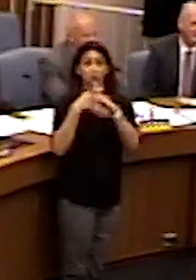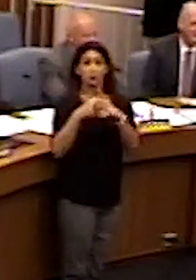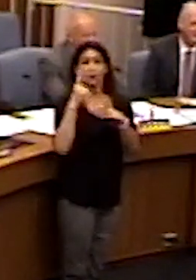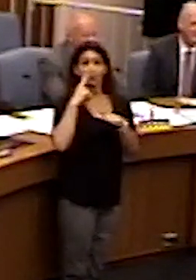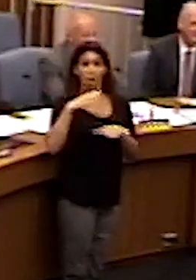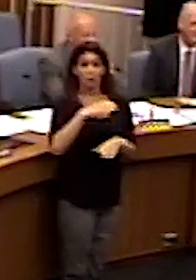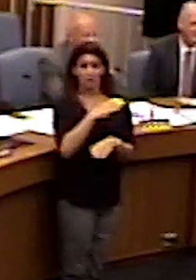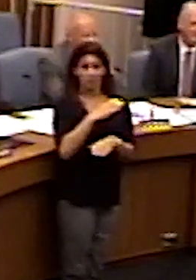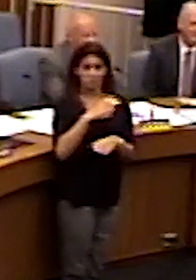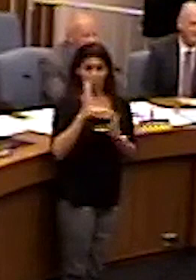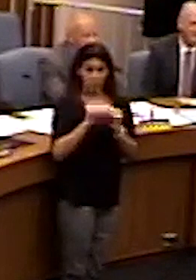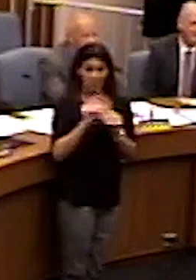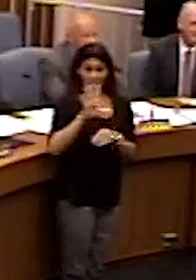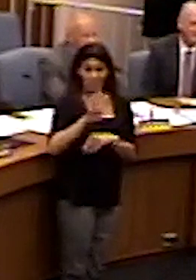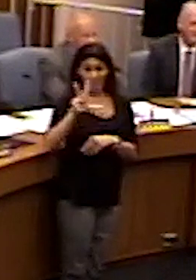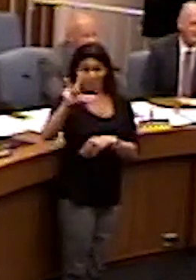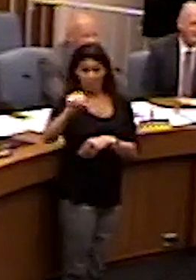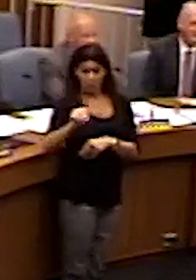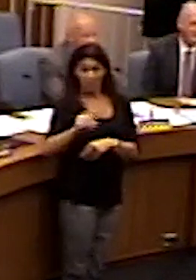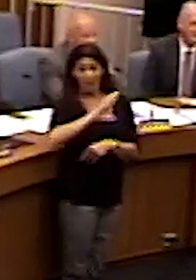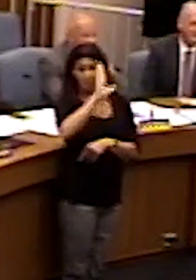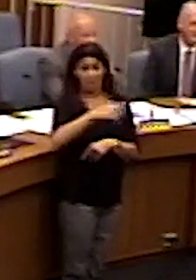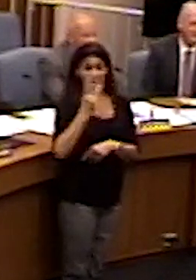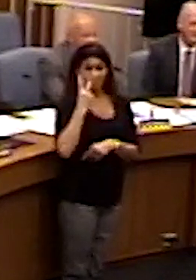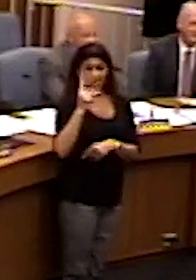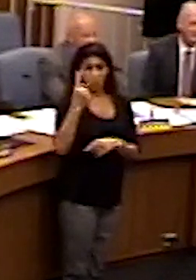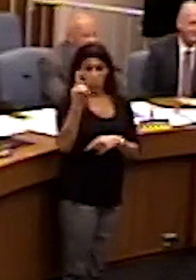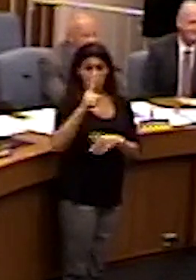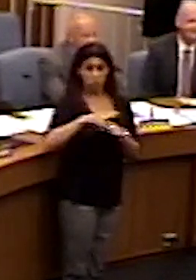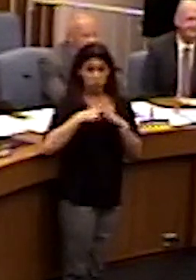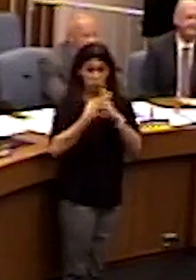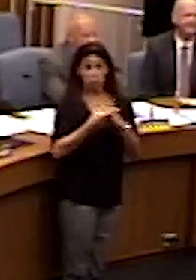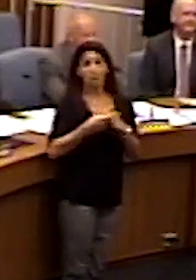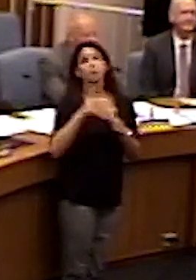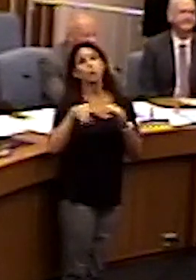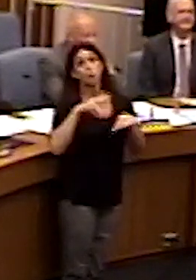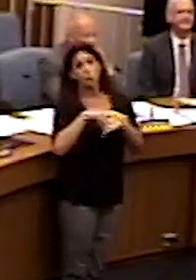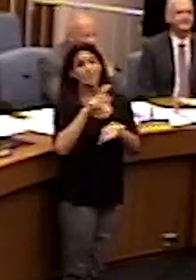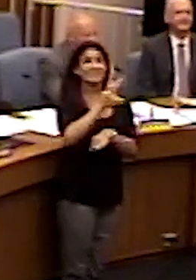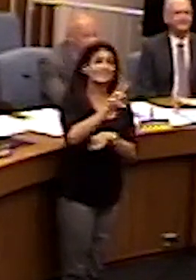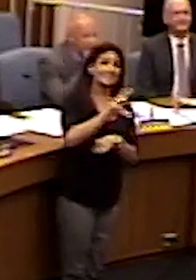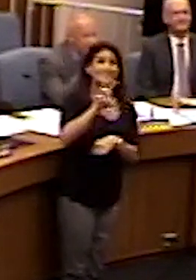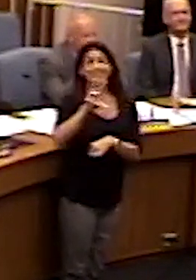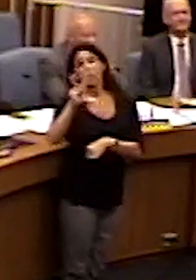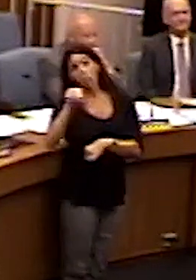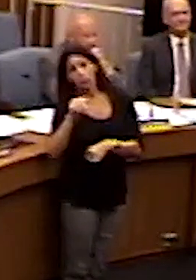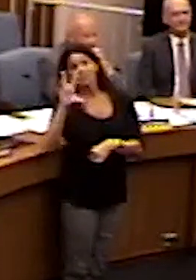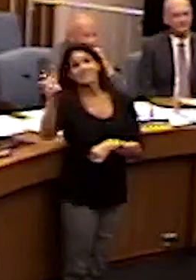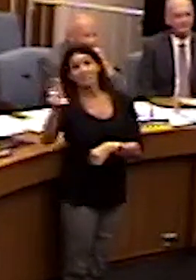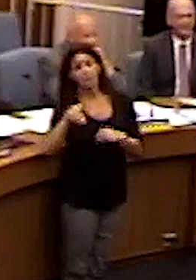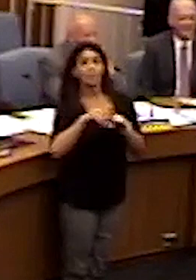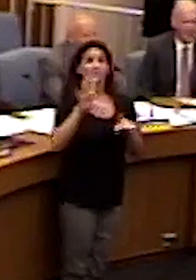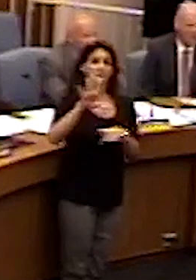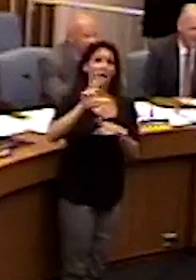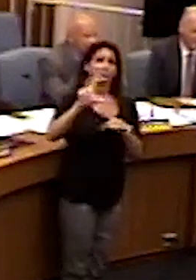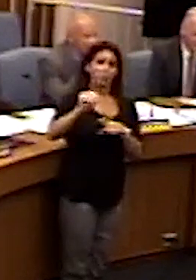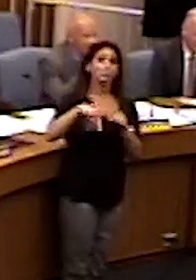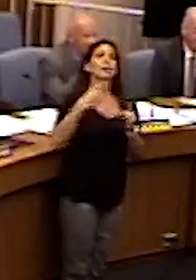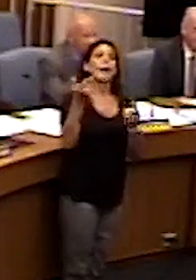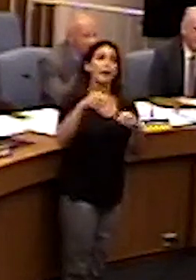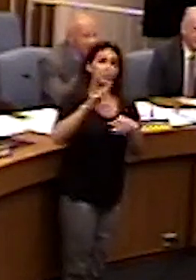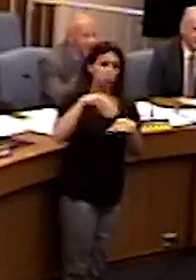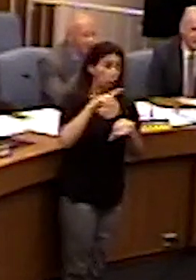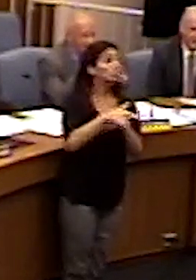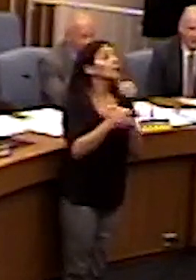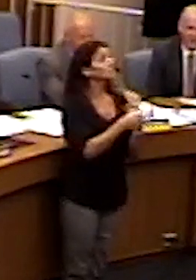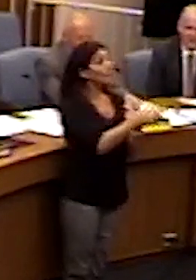meeting. 5:30 is the earliest I've ever seen. 6:30, I think 7, 5:30. Okay, ma'am. If